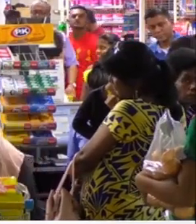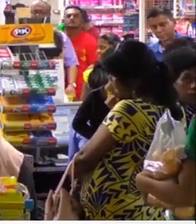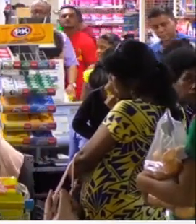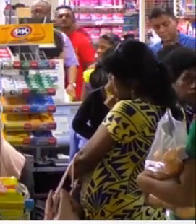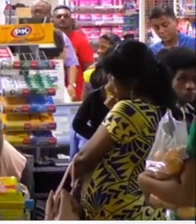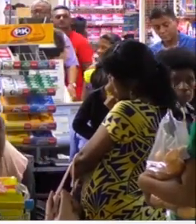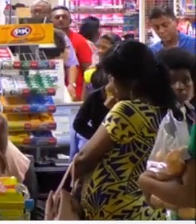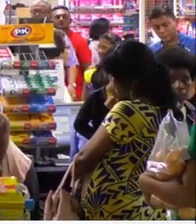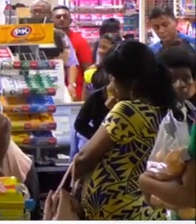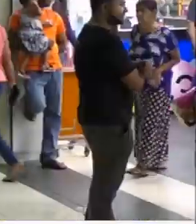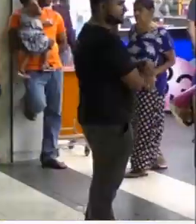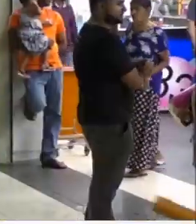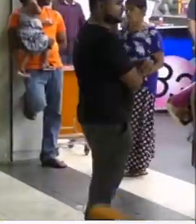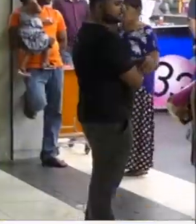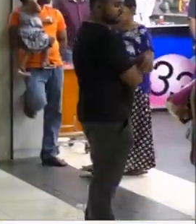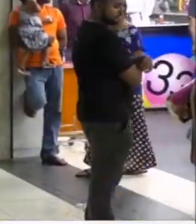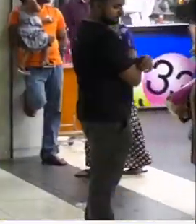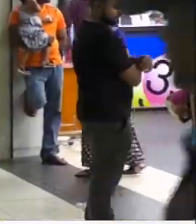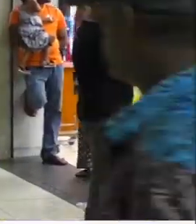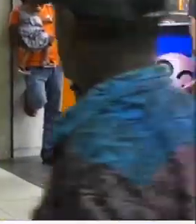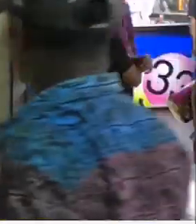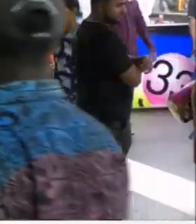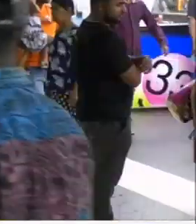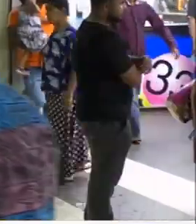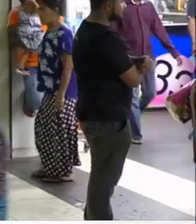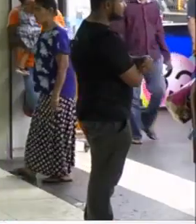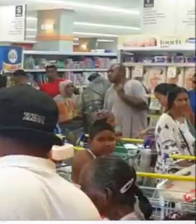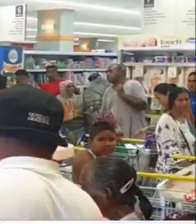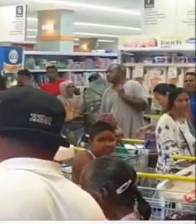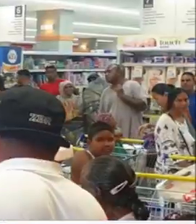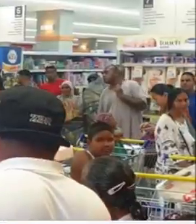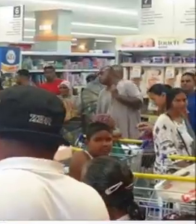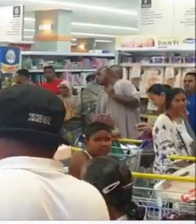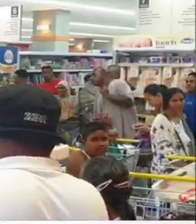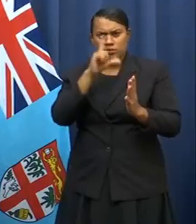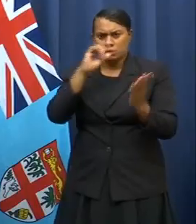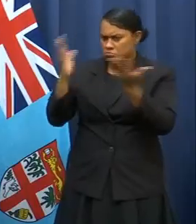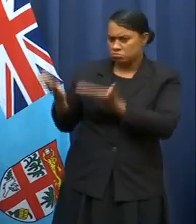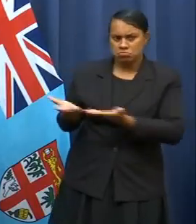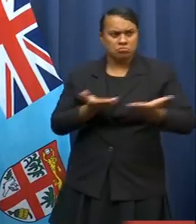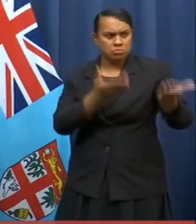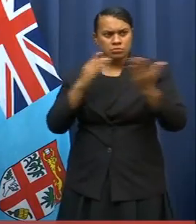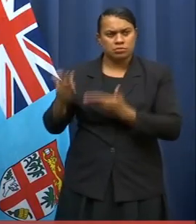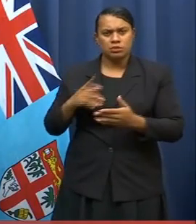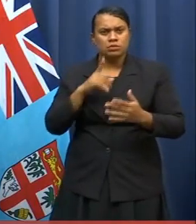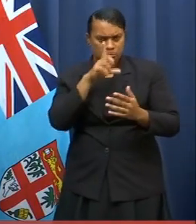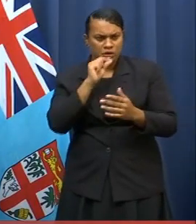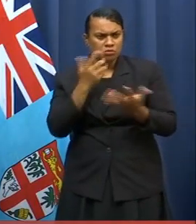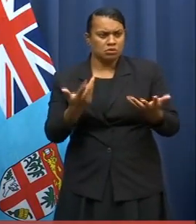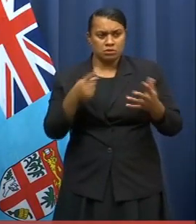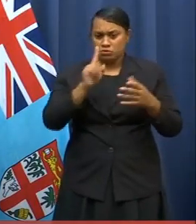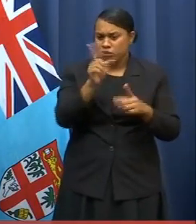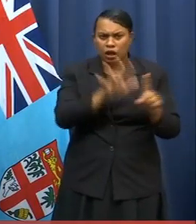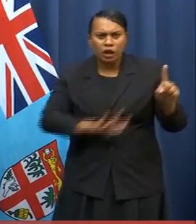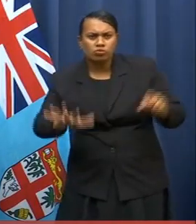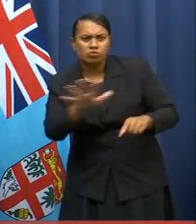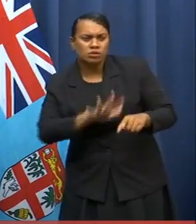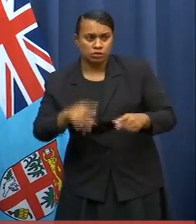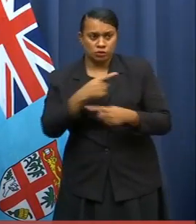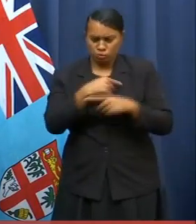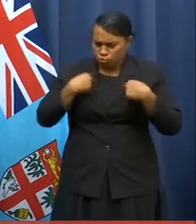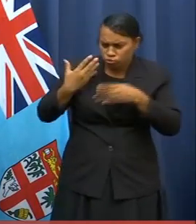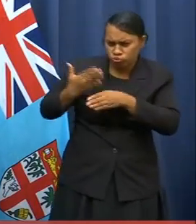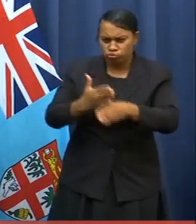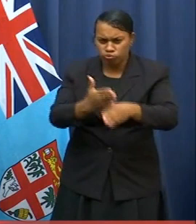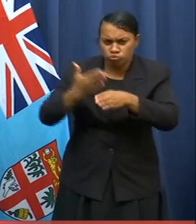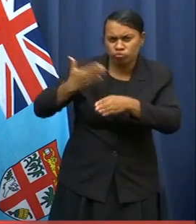in Lautoka that supplies will be moved in once the assessment is complete. We are working with the Consumer Commission. They'll look at doing